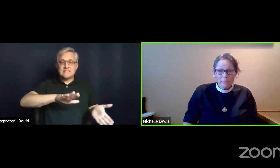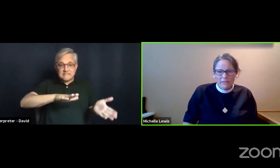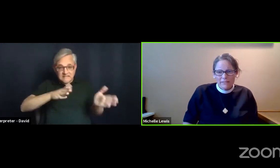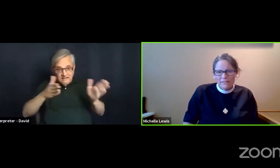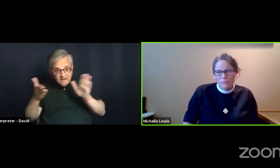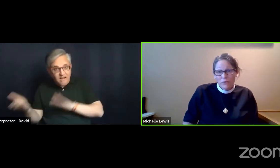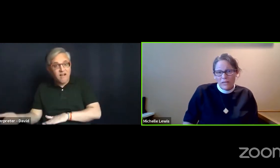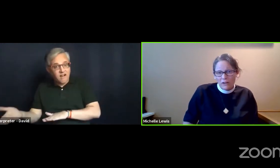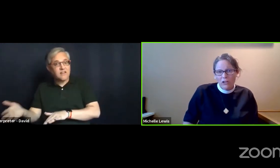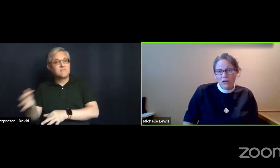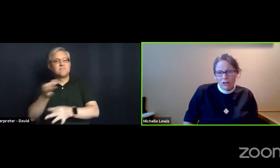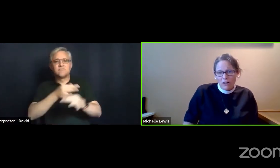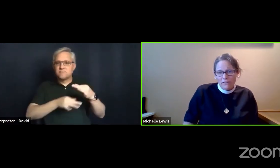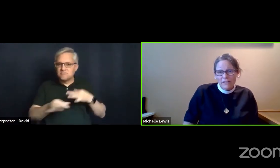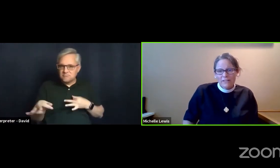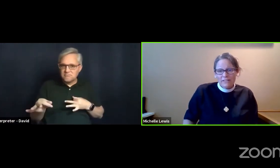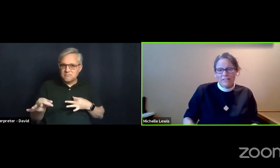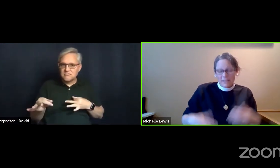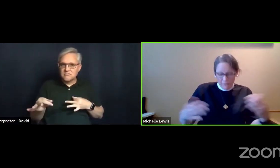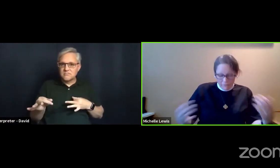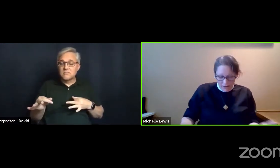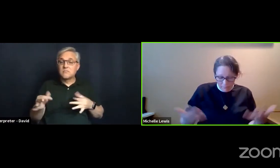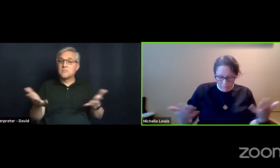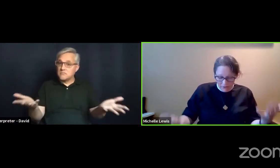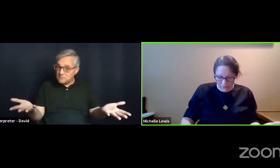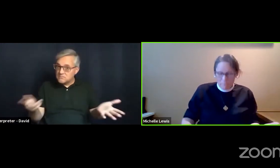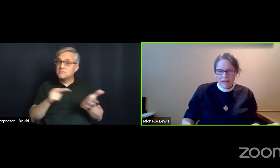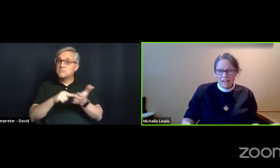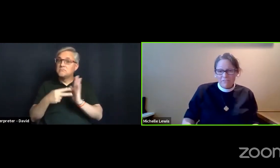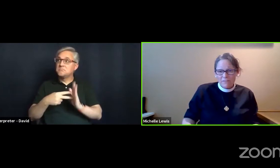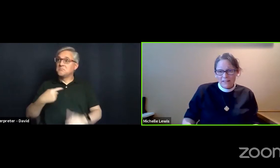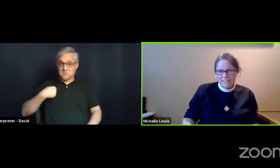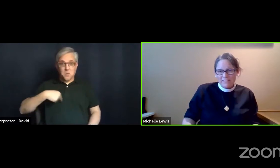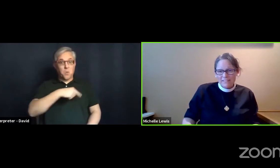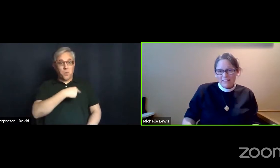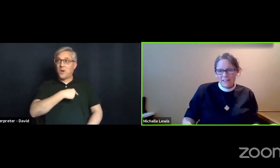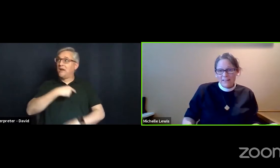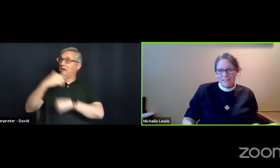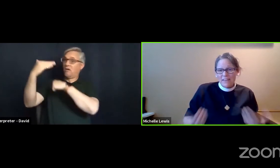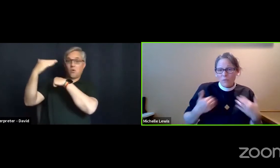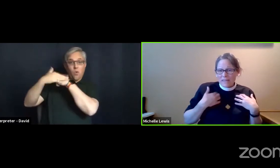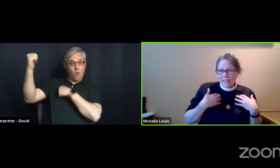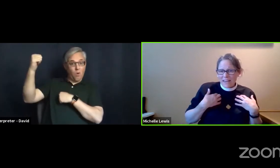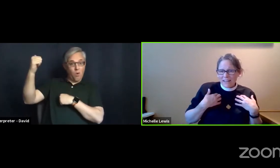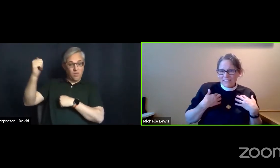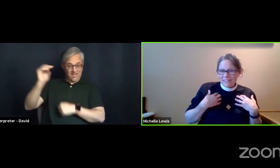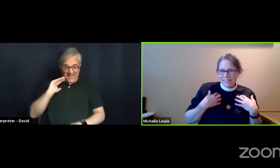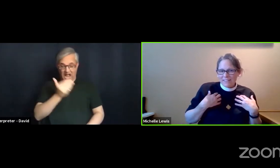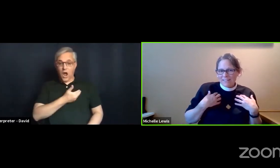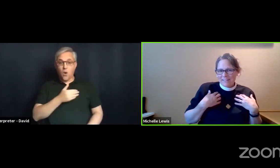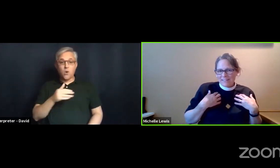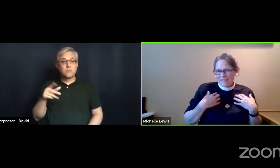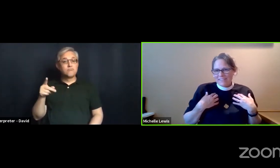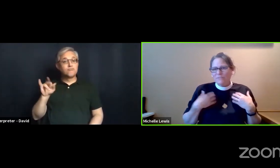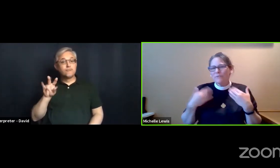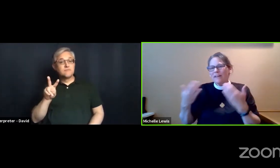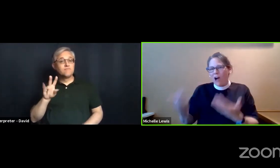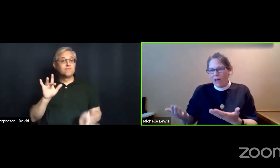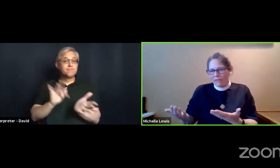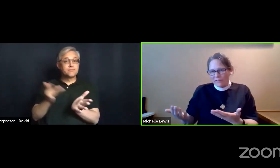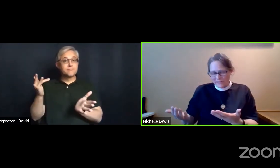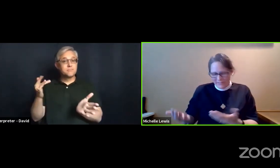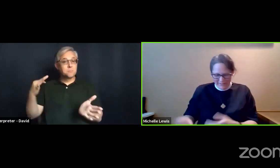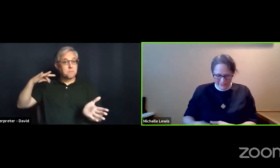So that means we are called to give up benefits that we get so